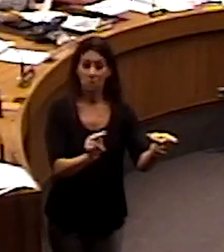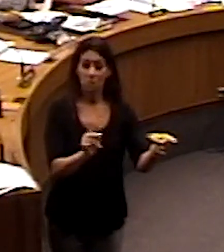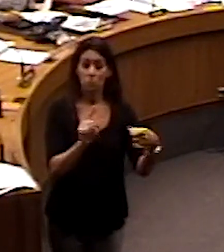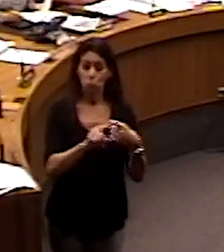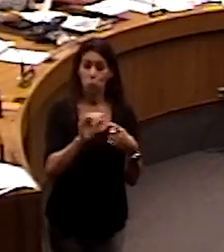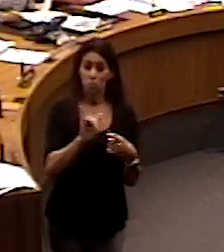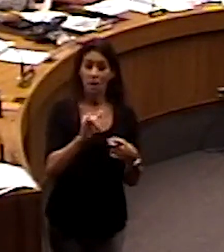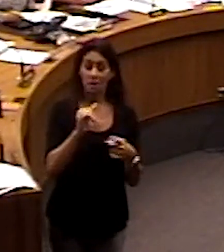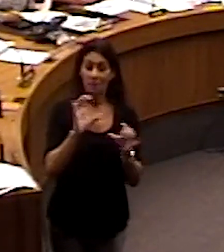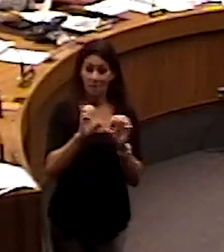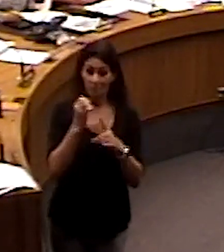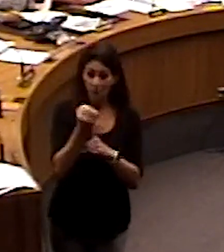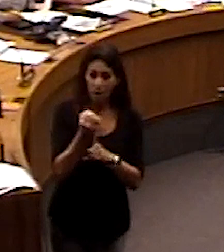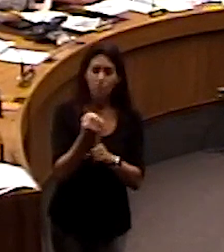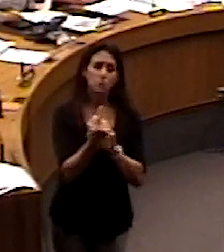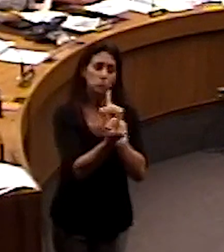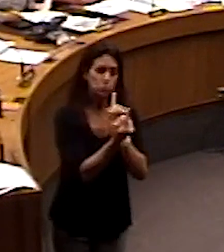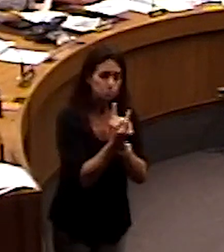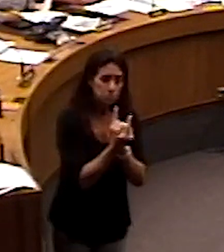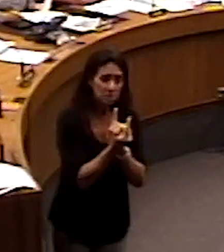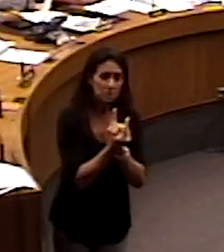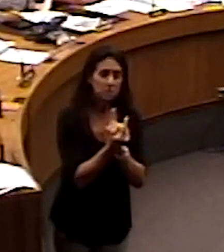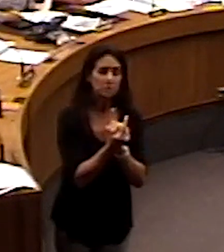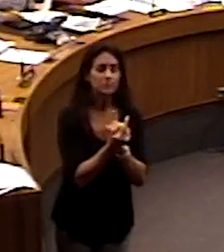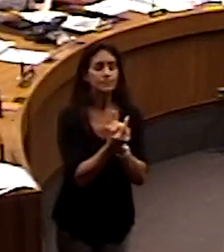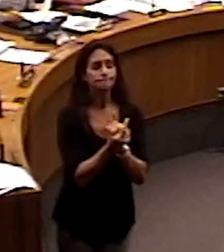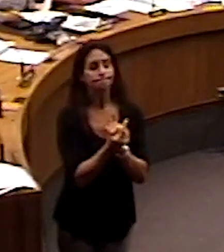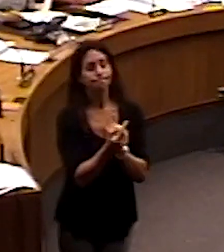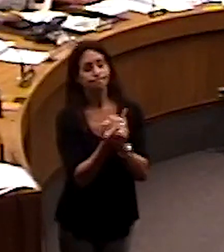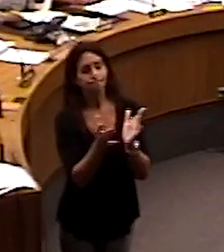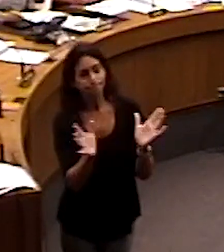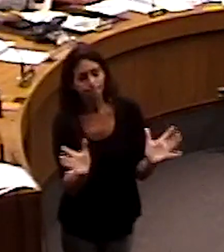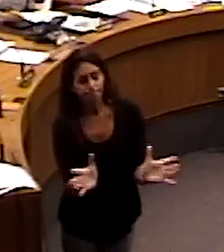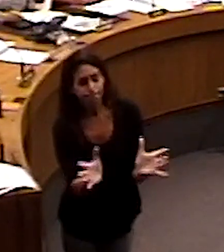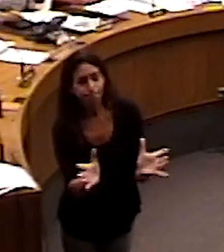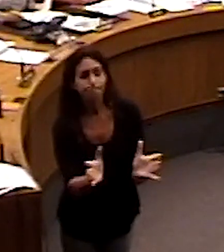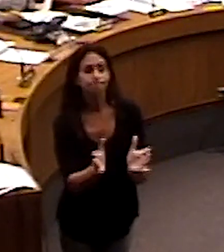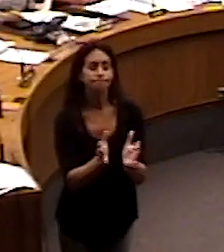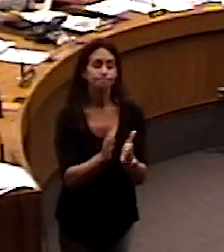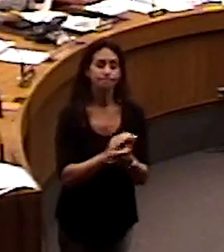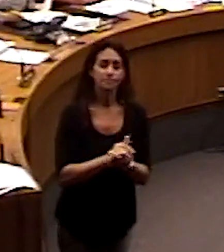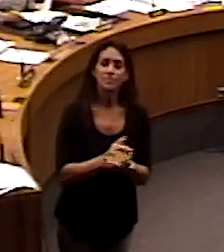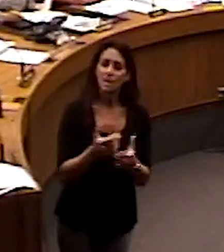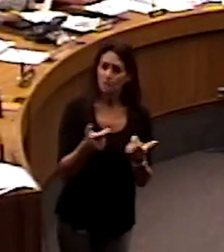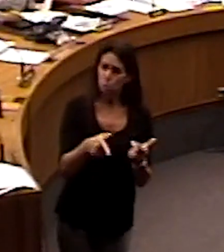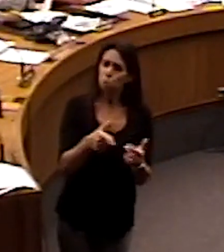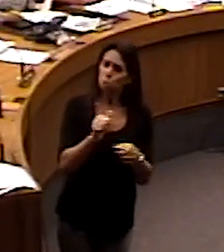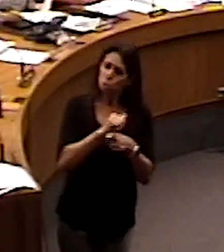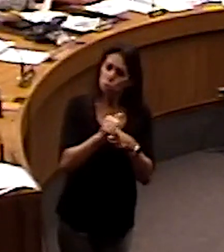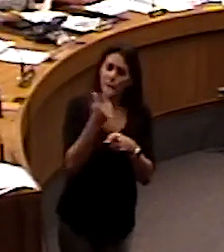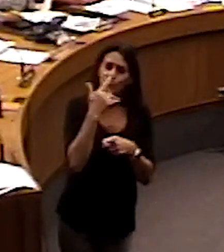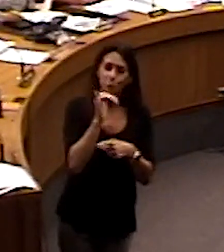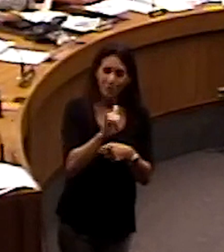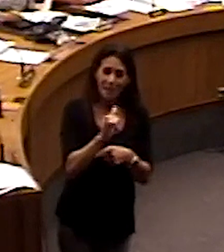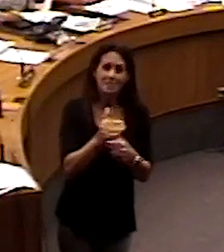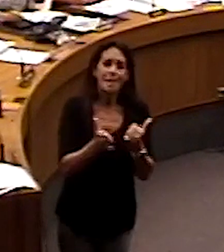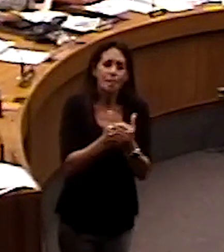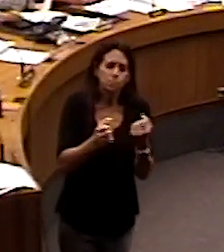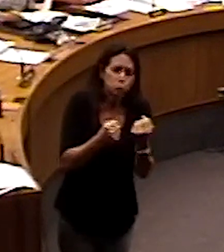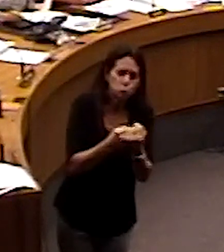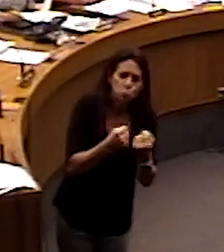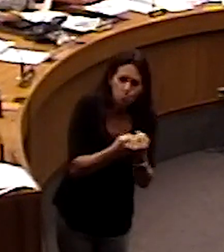environment to meet with loved ones, especially because that's what they are trained to do, and to bring